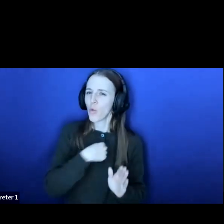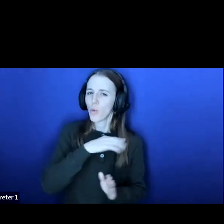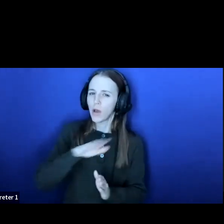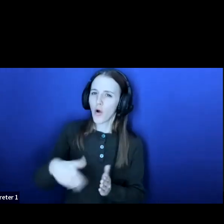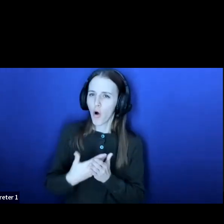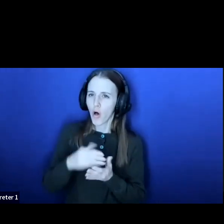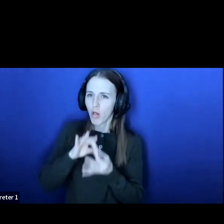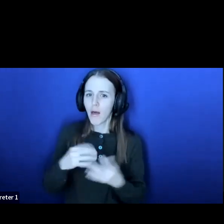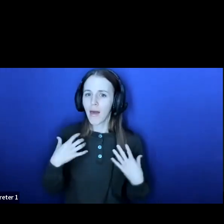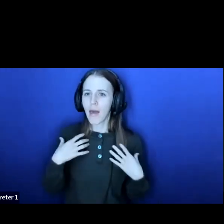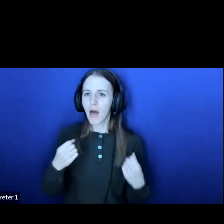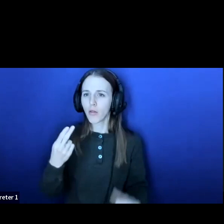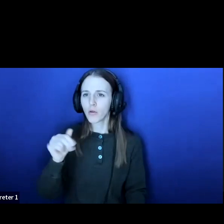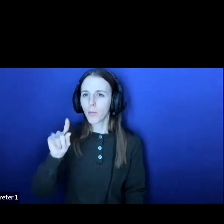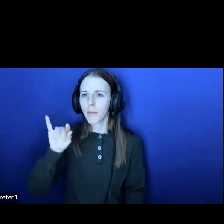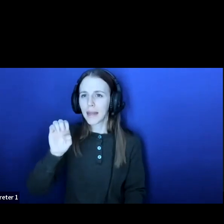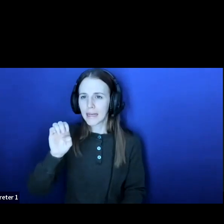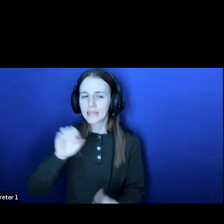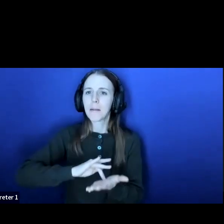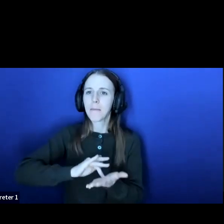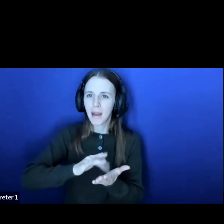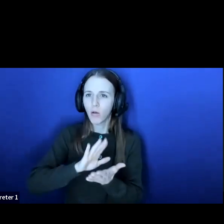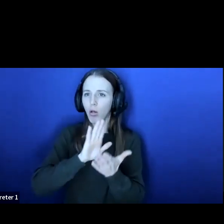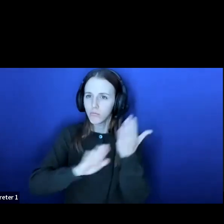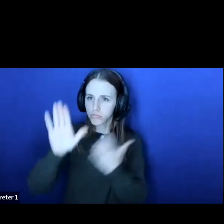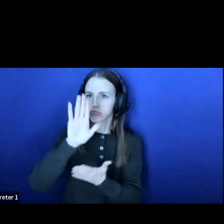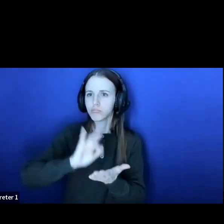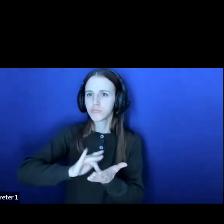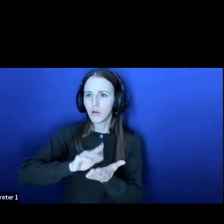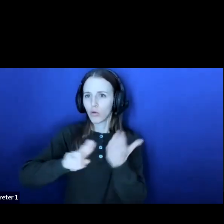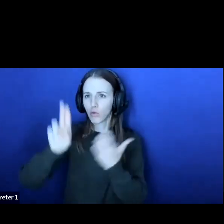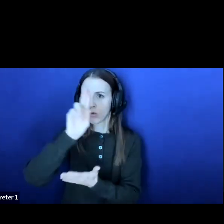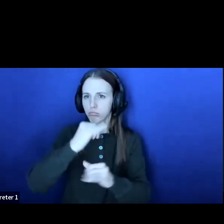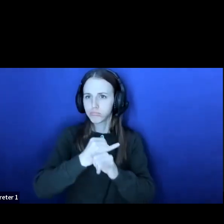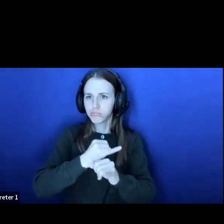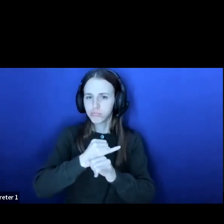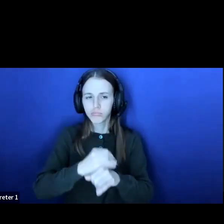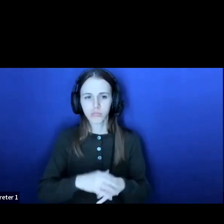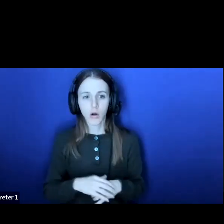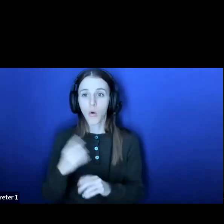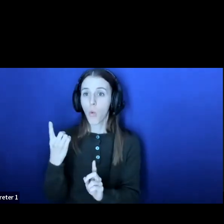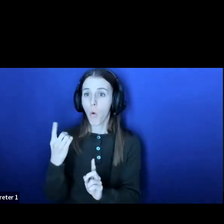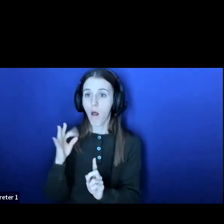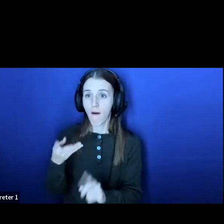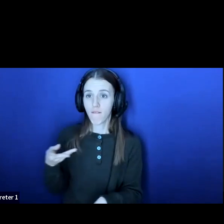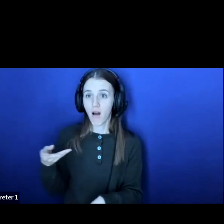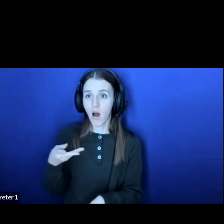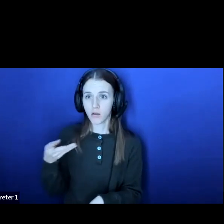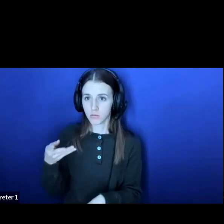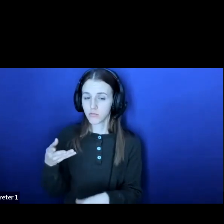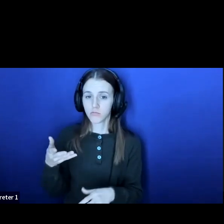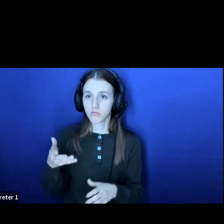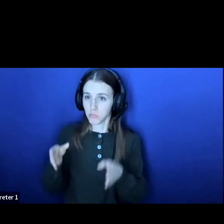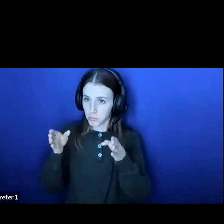humanities group at our medical institution, medical school. And one among us is a person with a